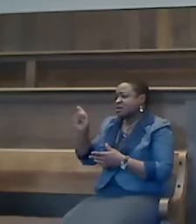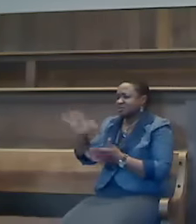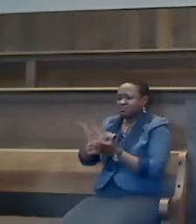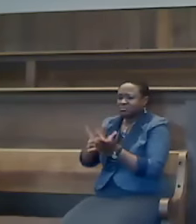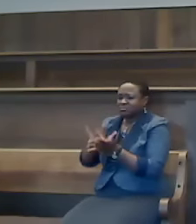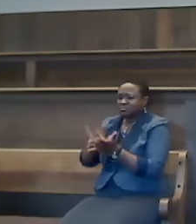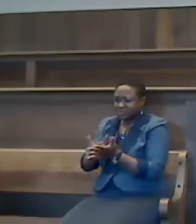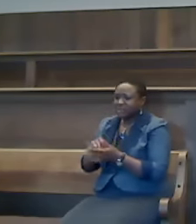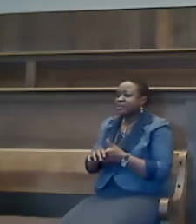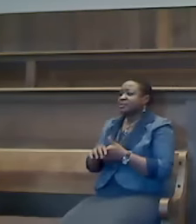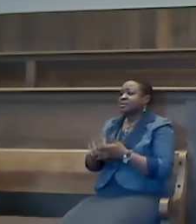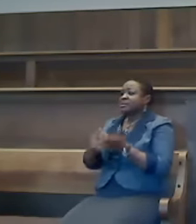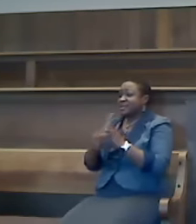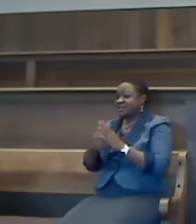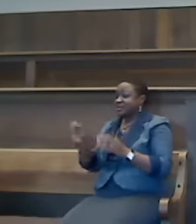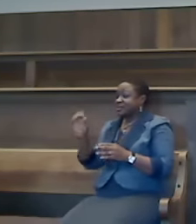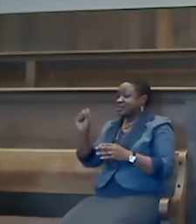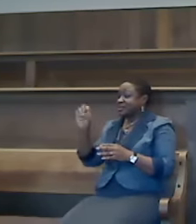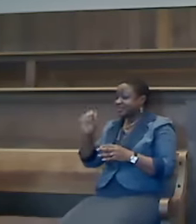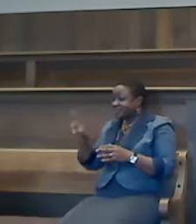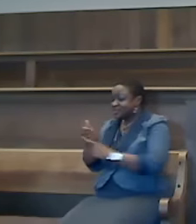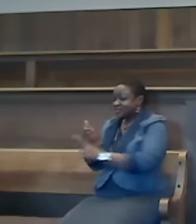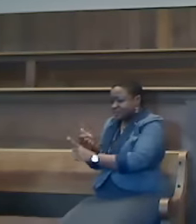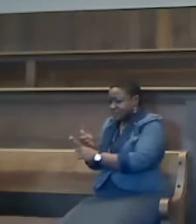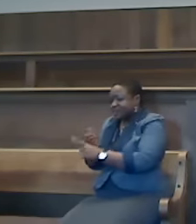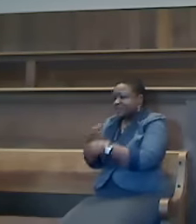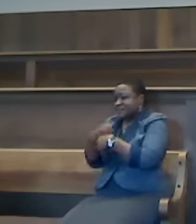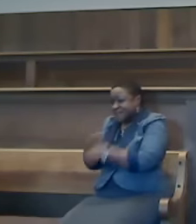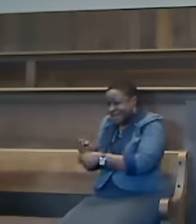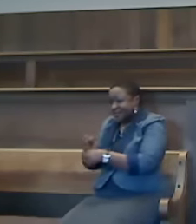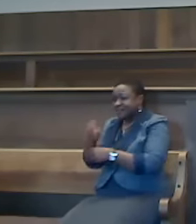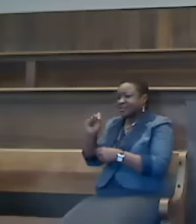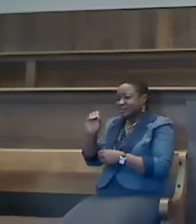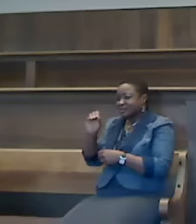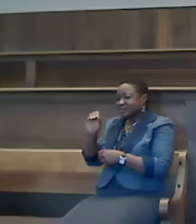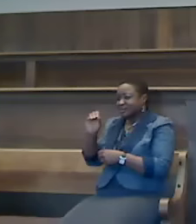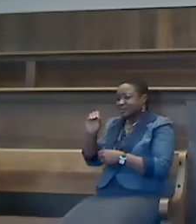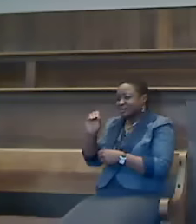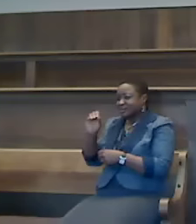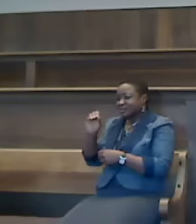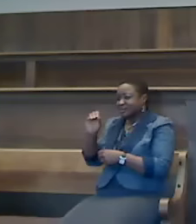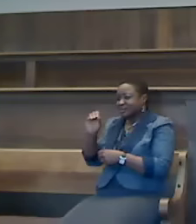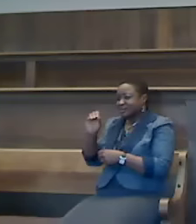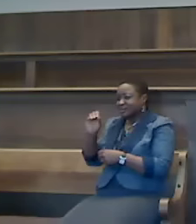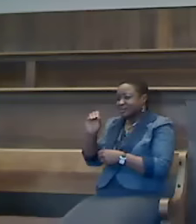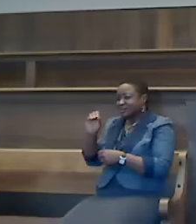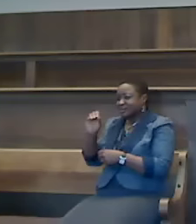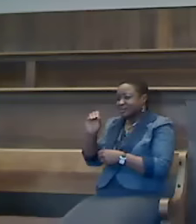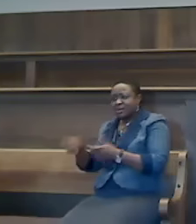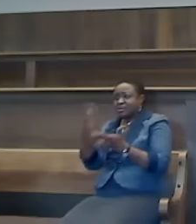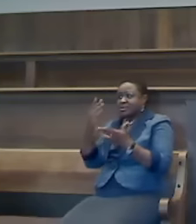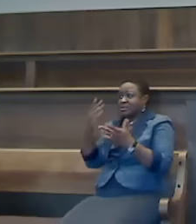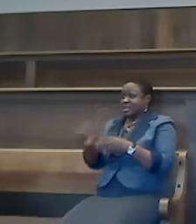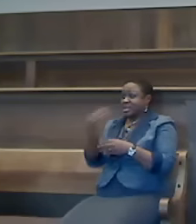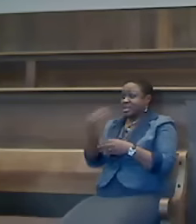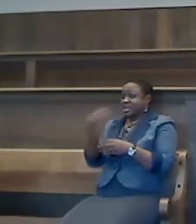seeds that make toxic foreign proteins whose effects we have no idea what these